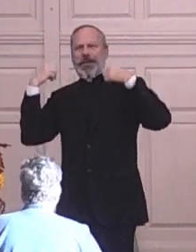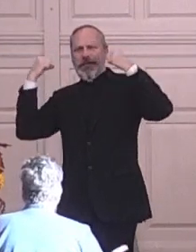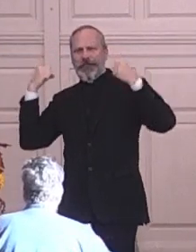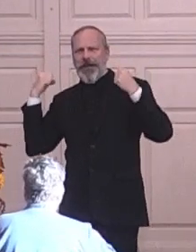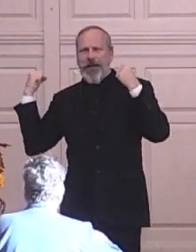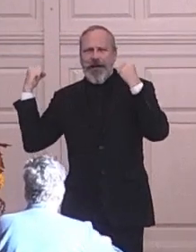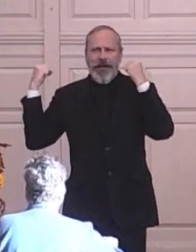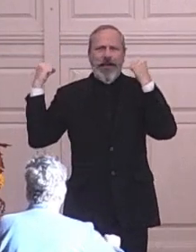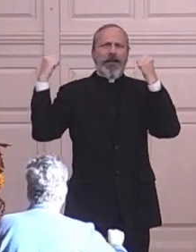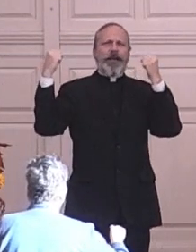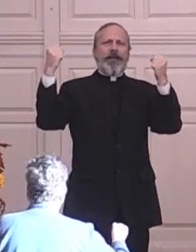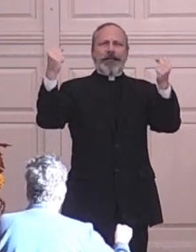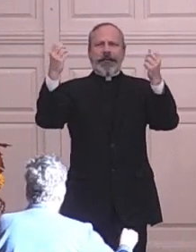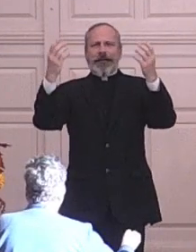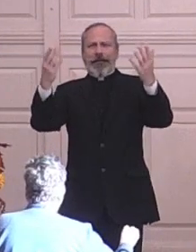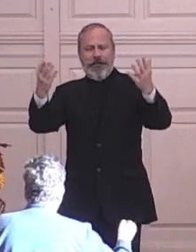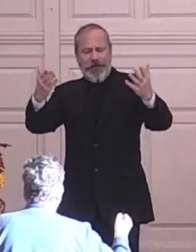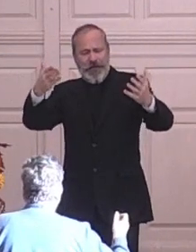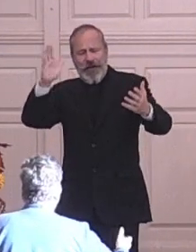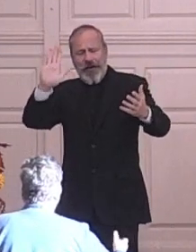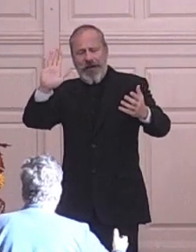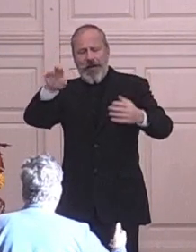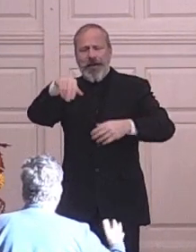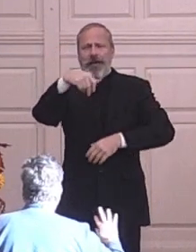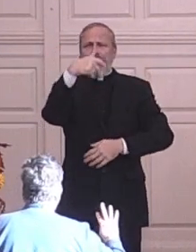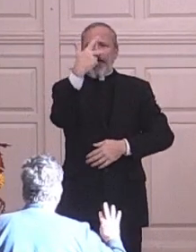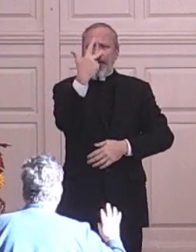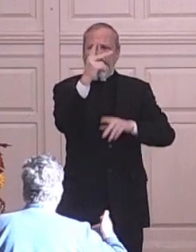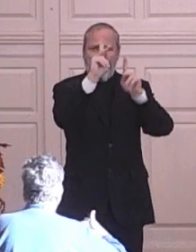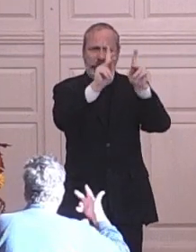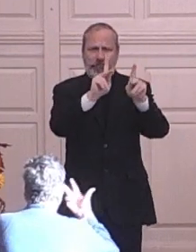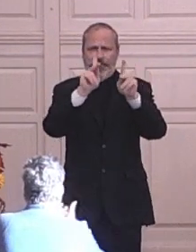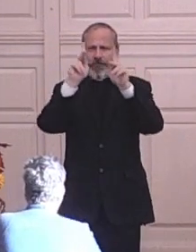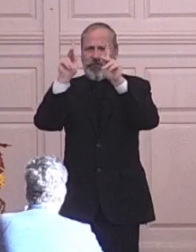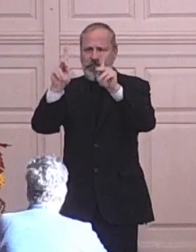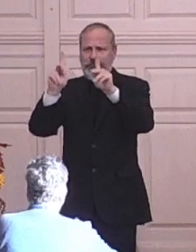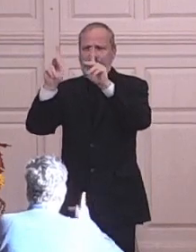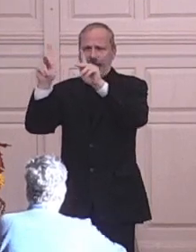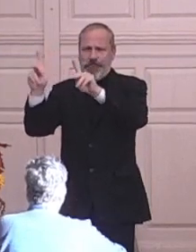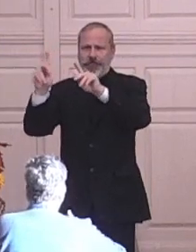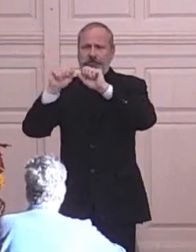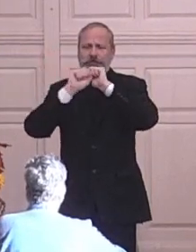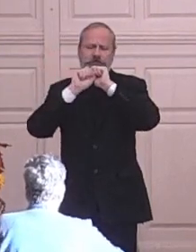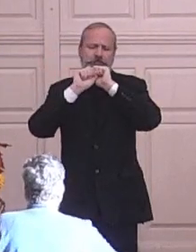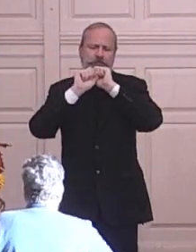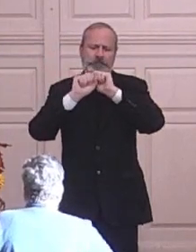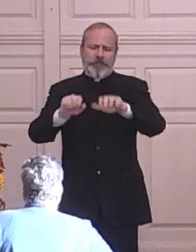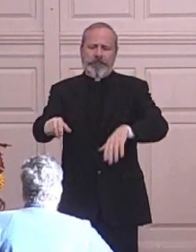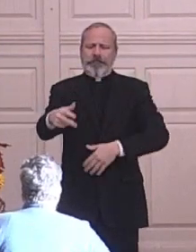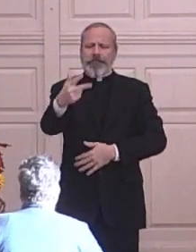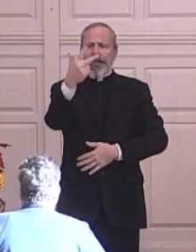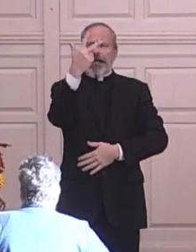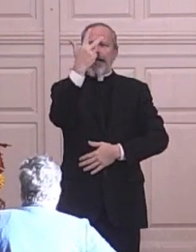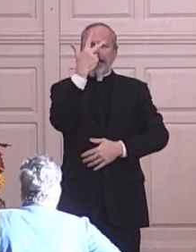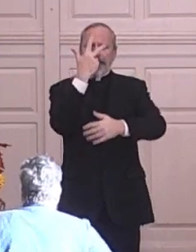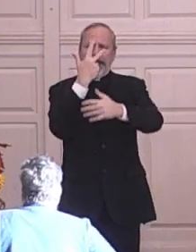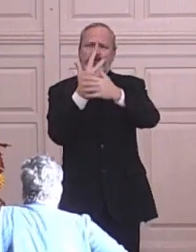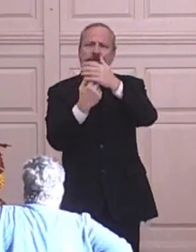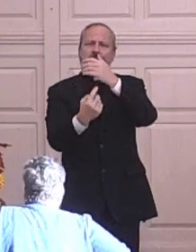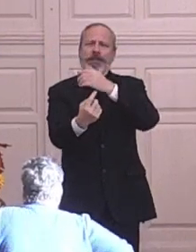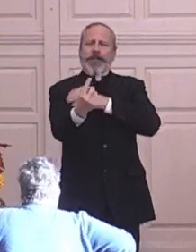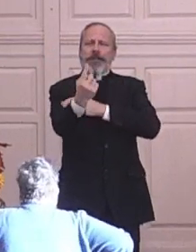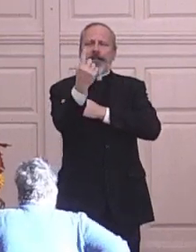merciful and mighty, God in three persons,